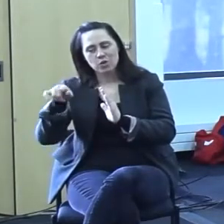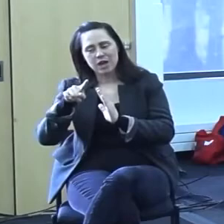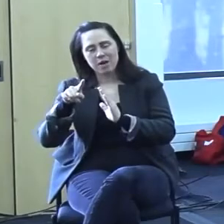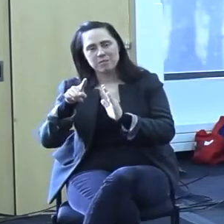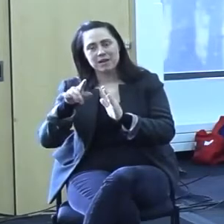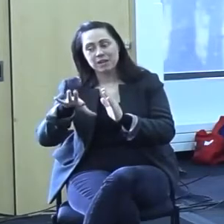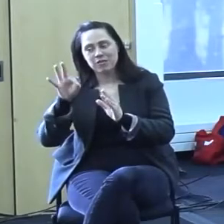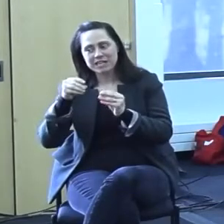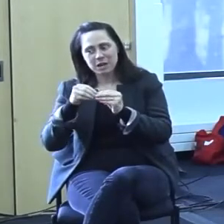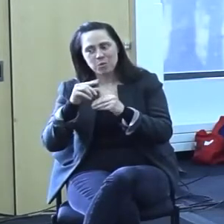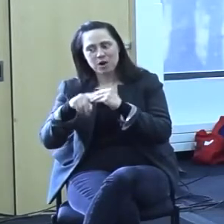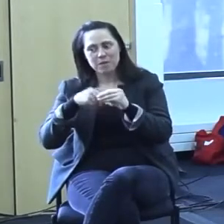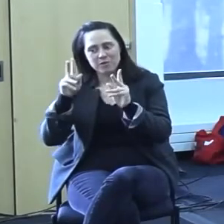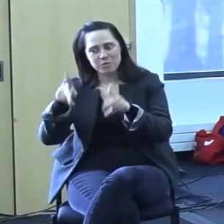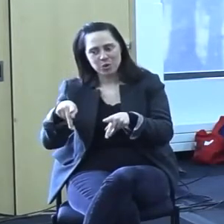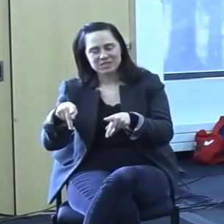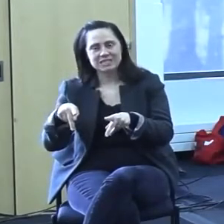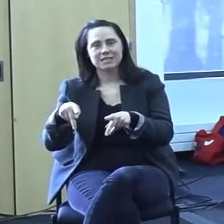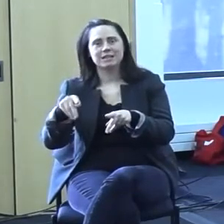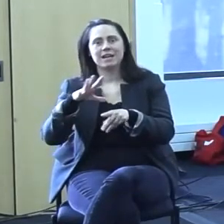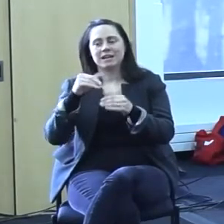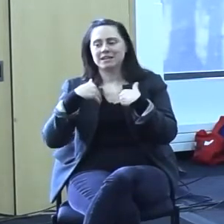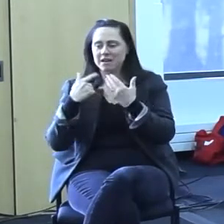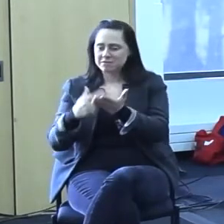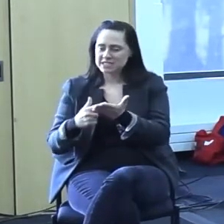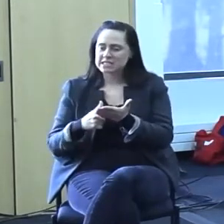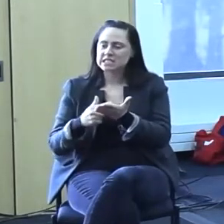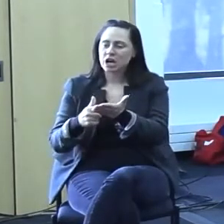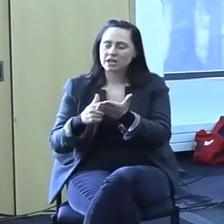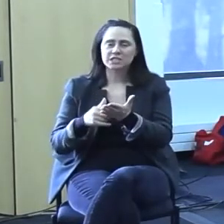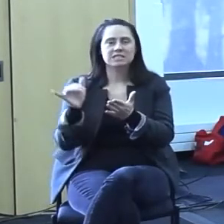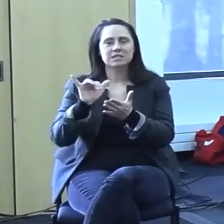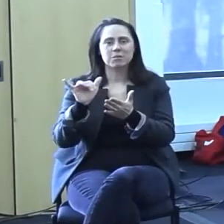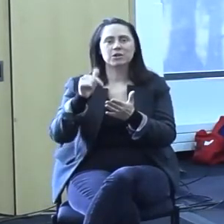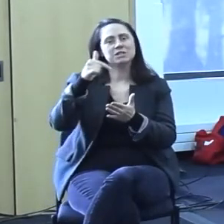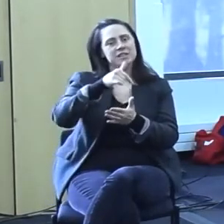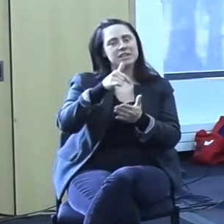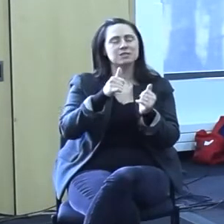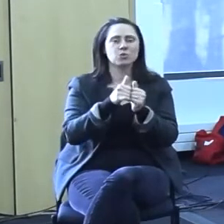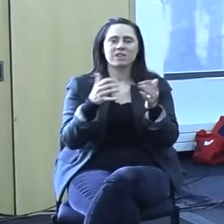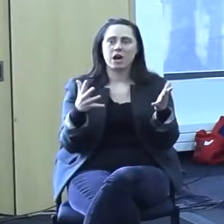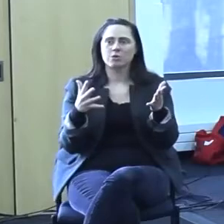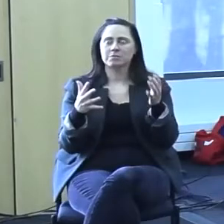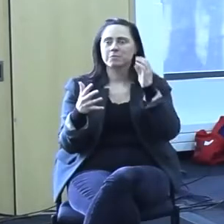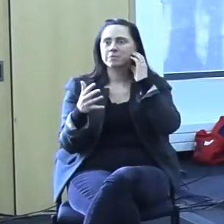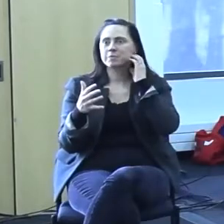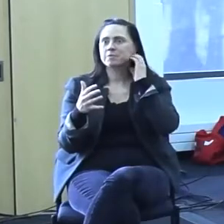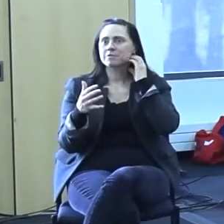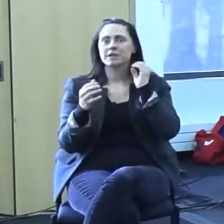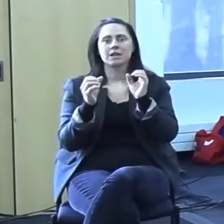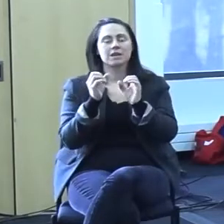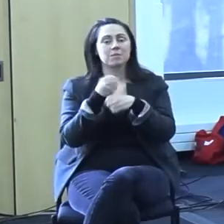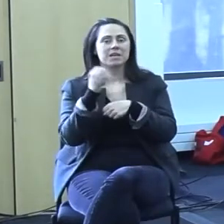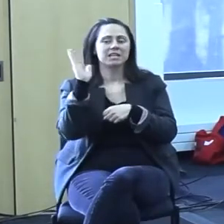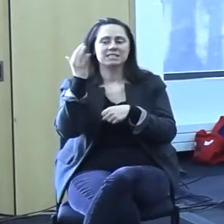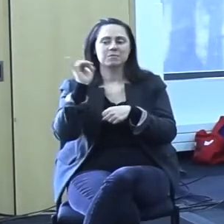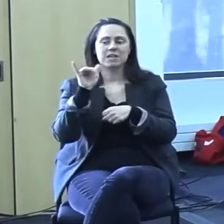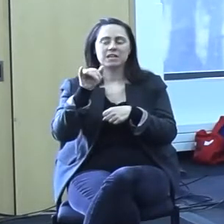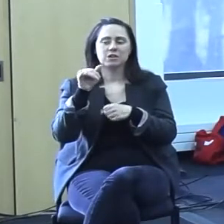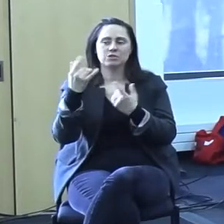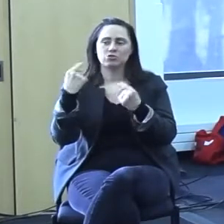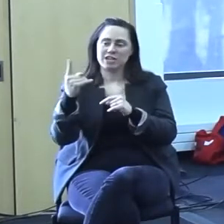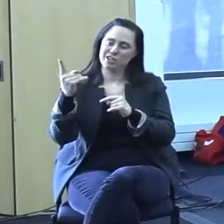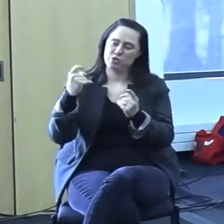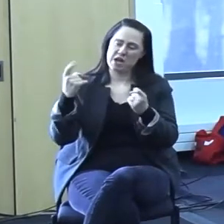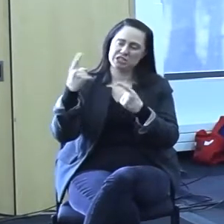find out more and like have a discussion similar to this, like without like making it seem like you're trying to like question